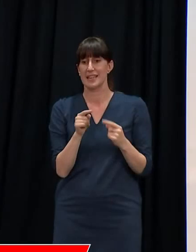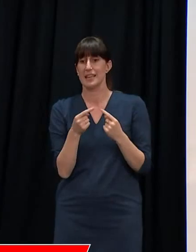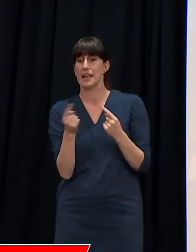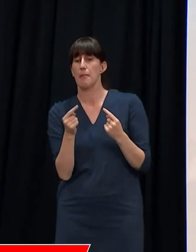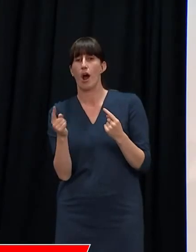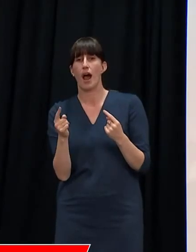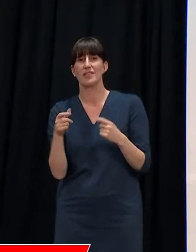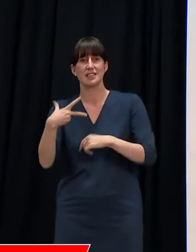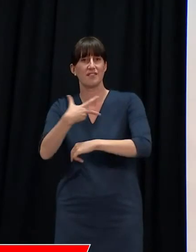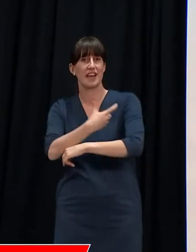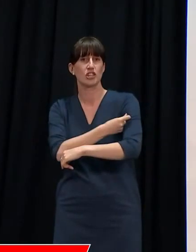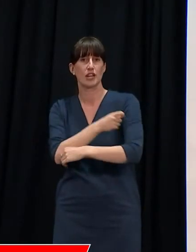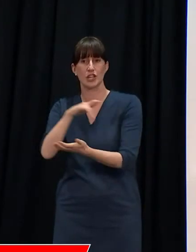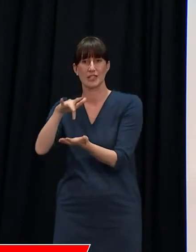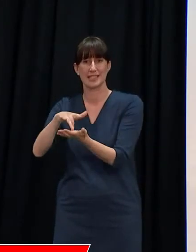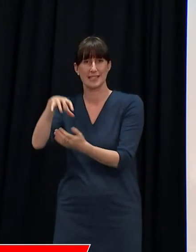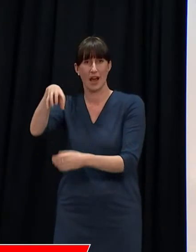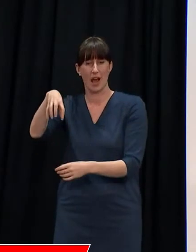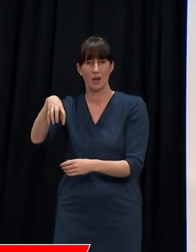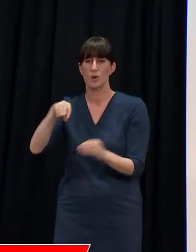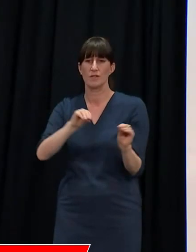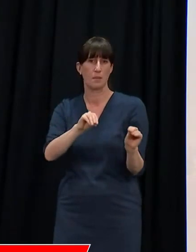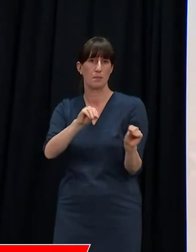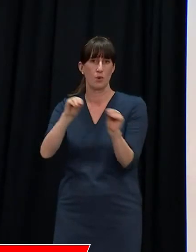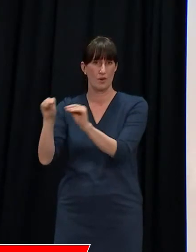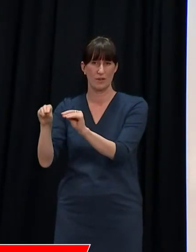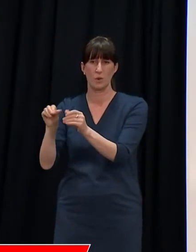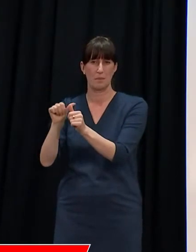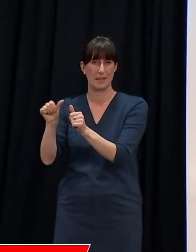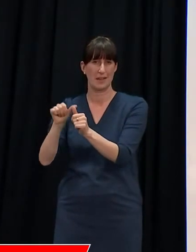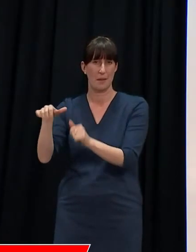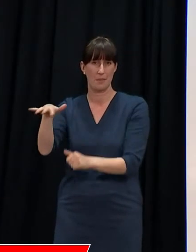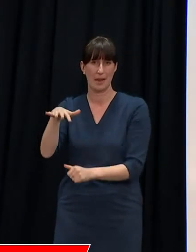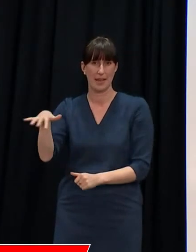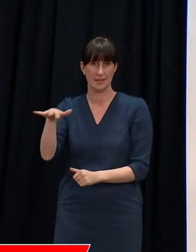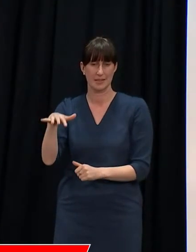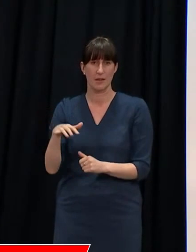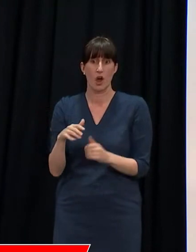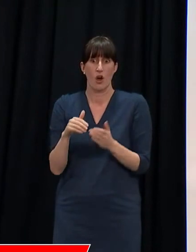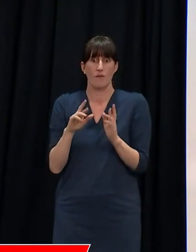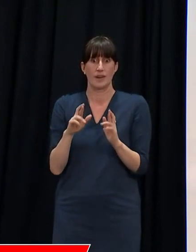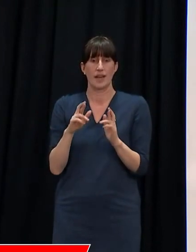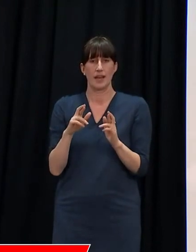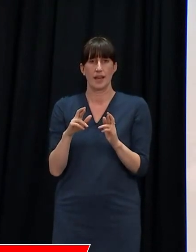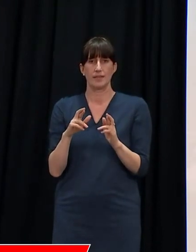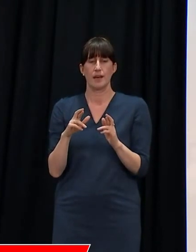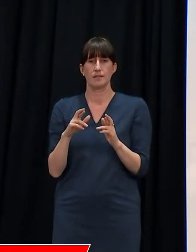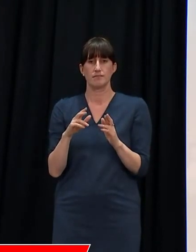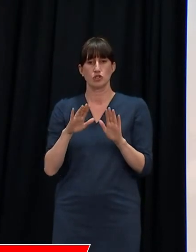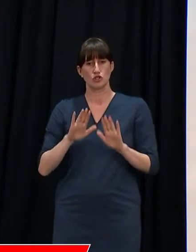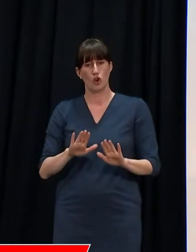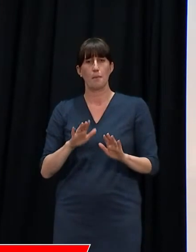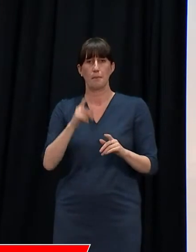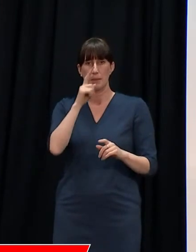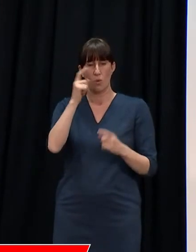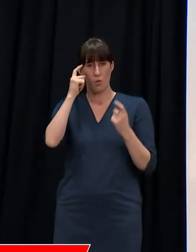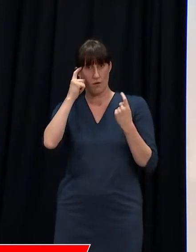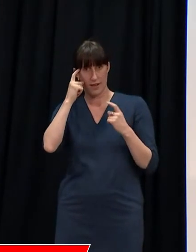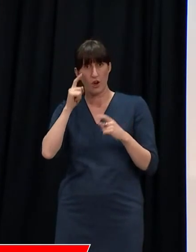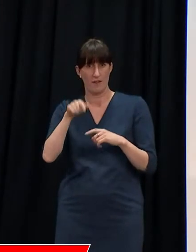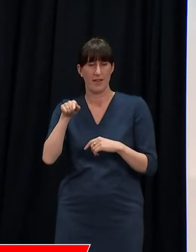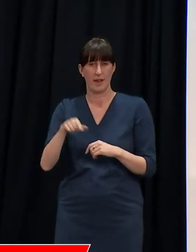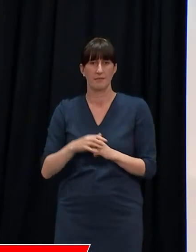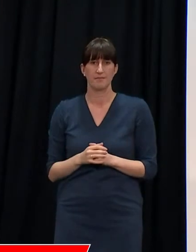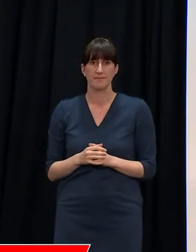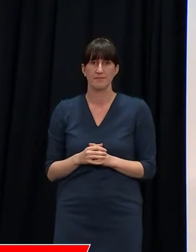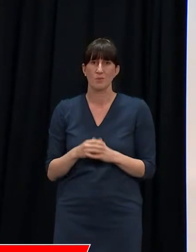has been moved to a bigger and more convenient site that will help to alleviate public concerns. Changes have also been made